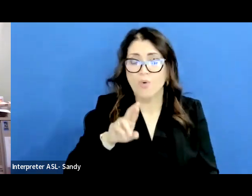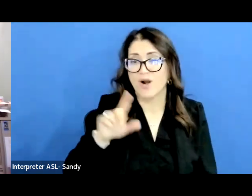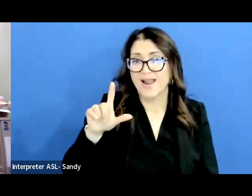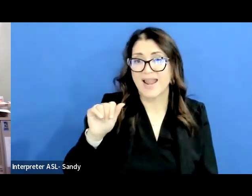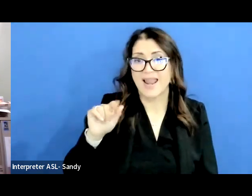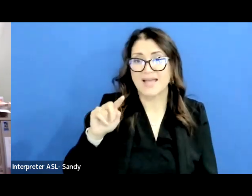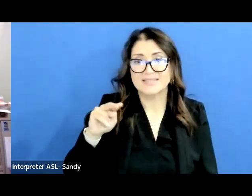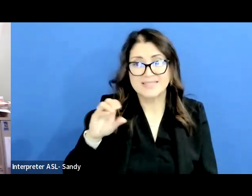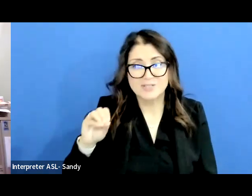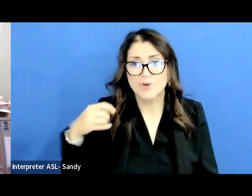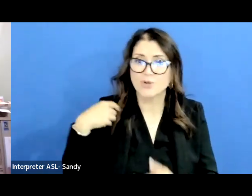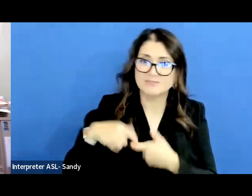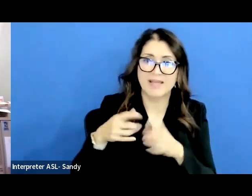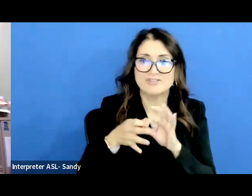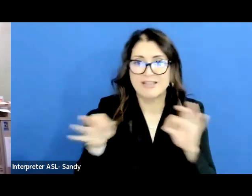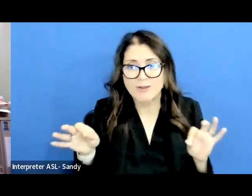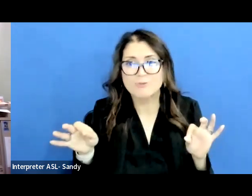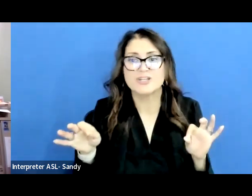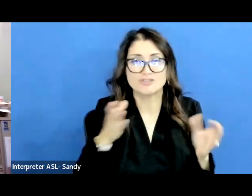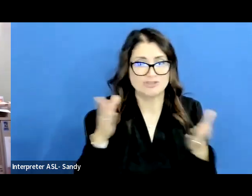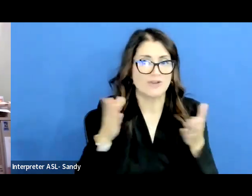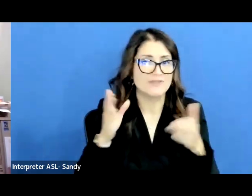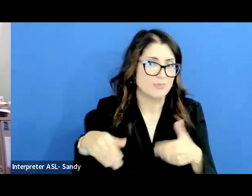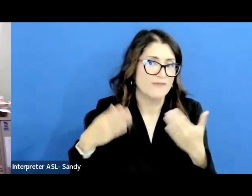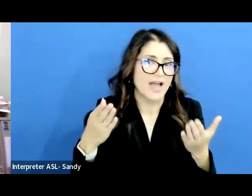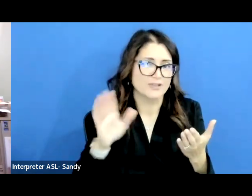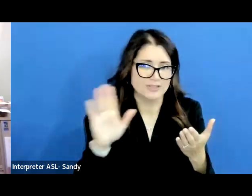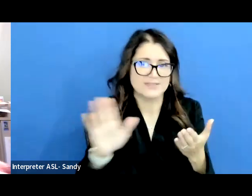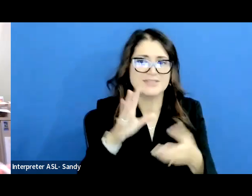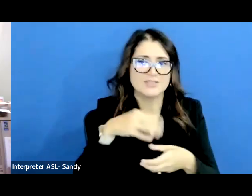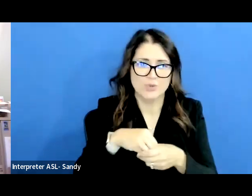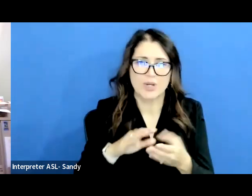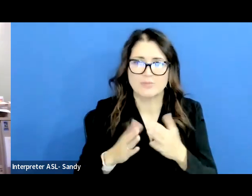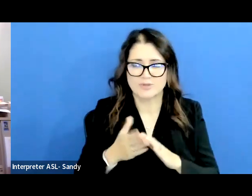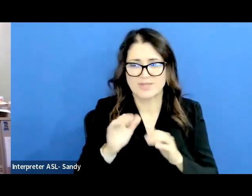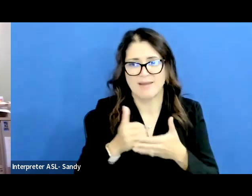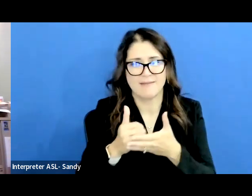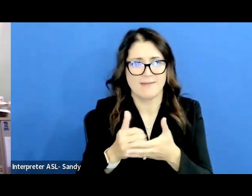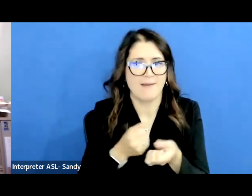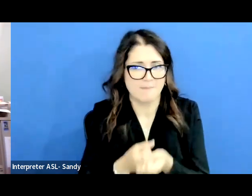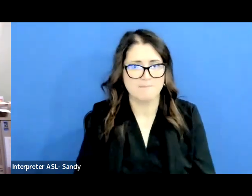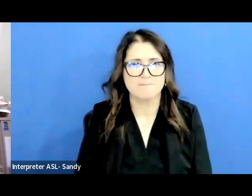Latino Spanish language service providers in your community that could help you with that.